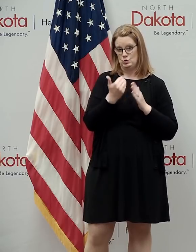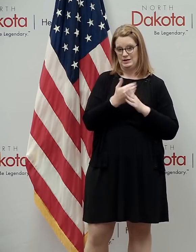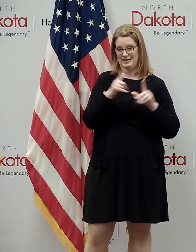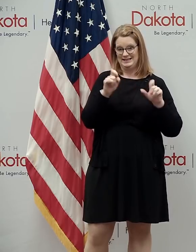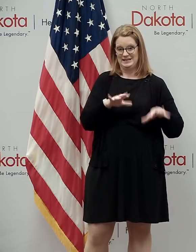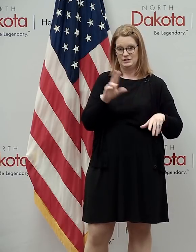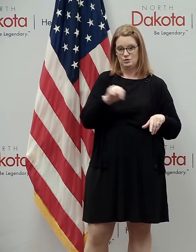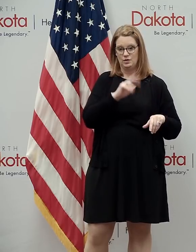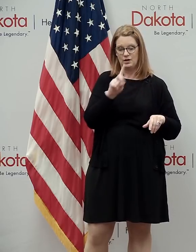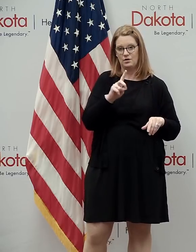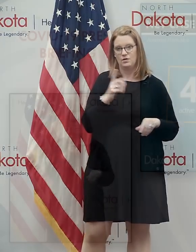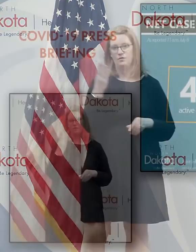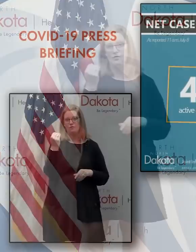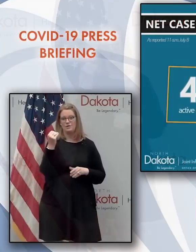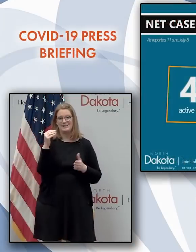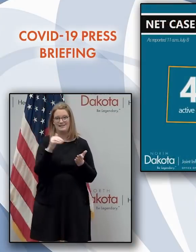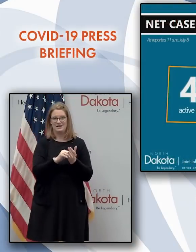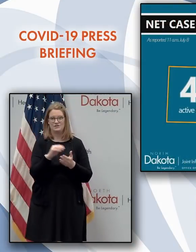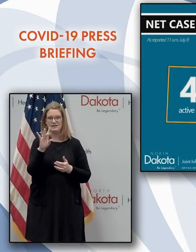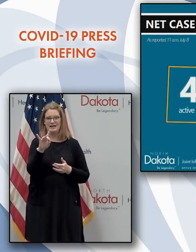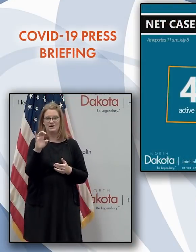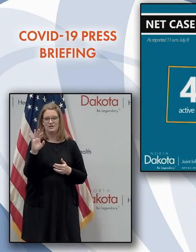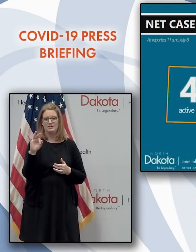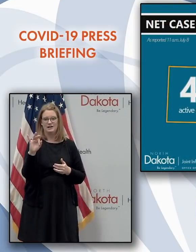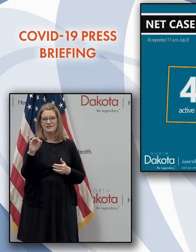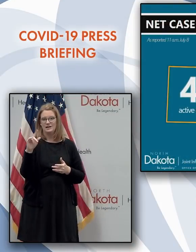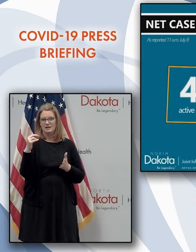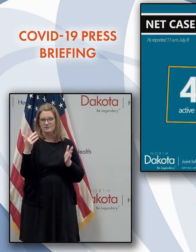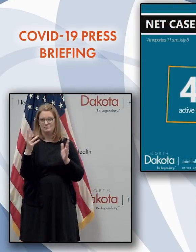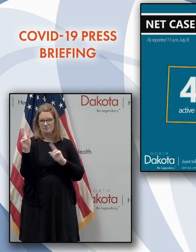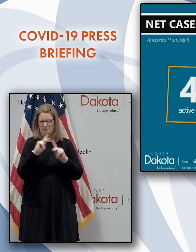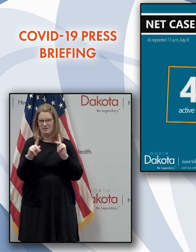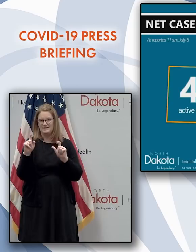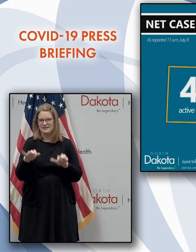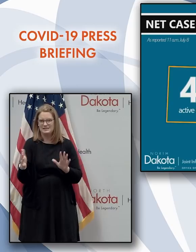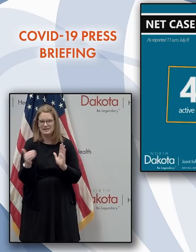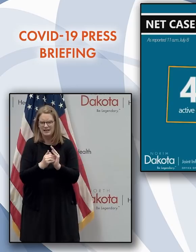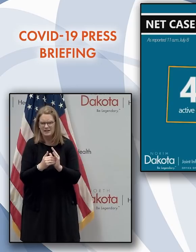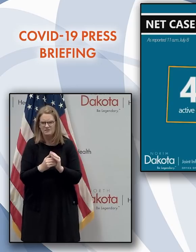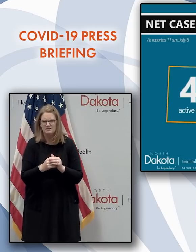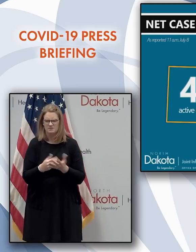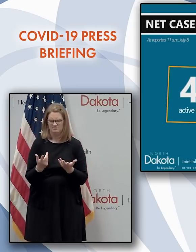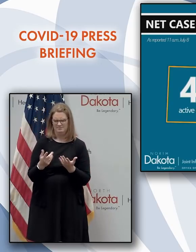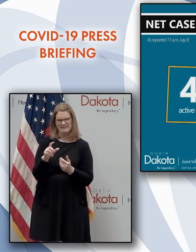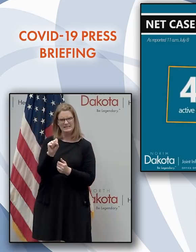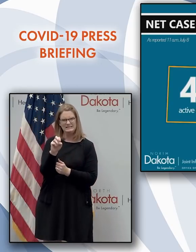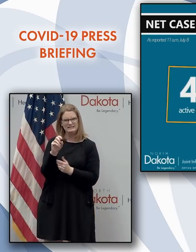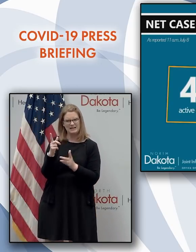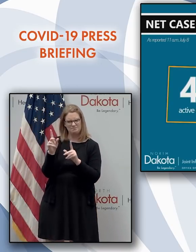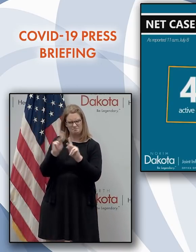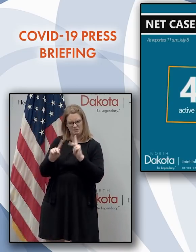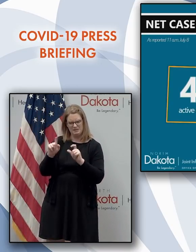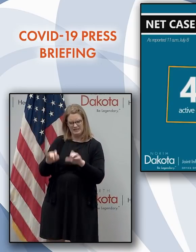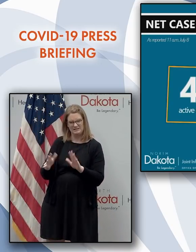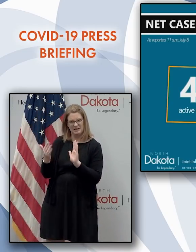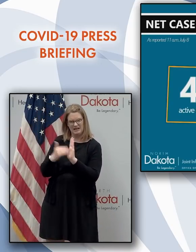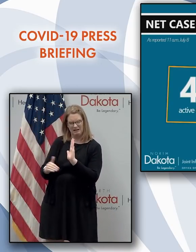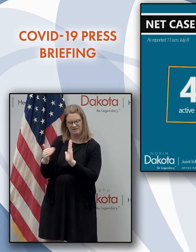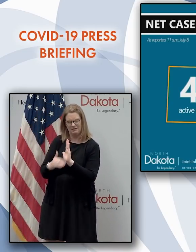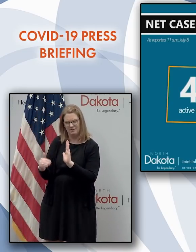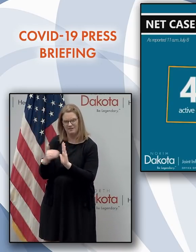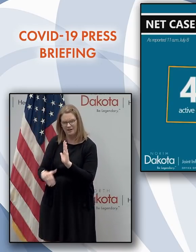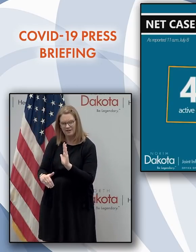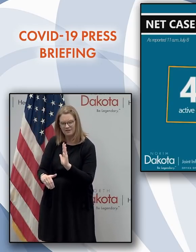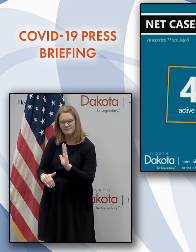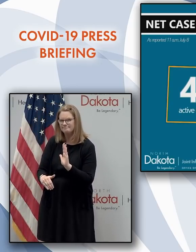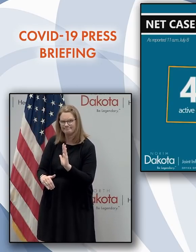North Dakotans and 14,800 repeats. And sometimes people ask, why so many serial tests? Well, we do have, again, a